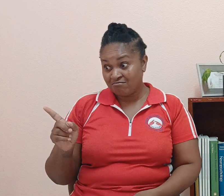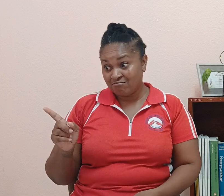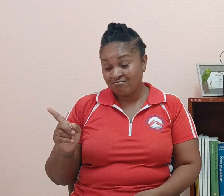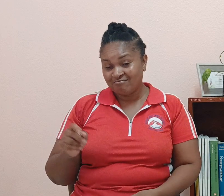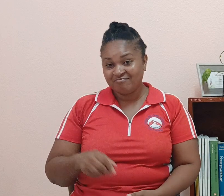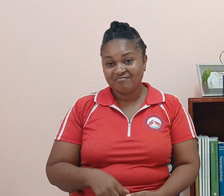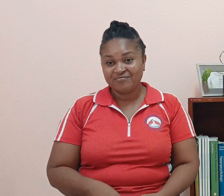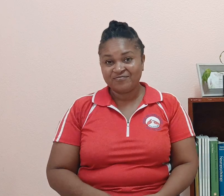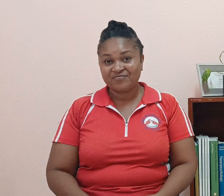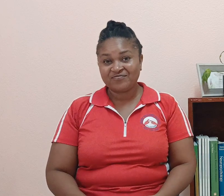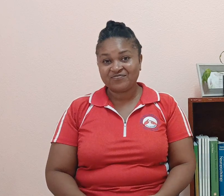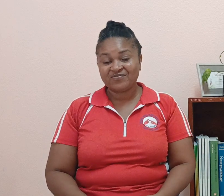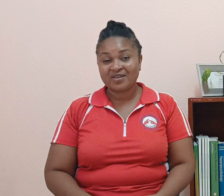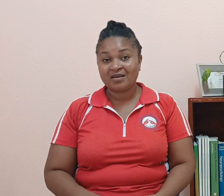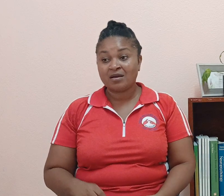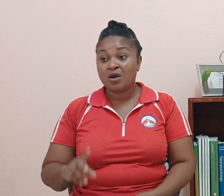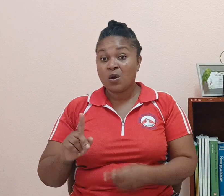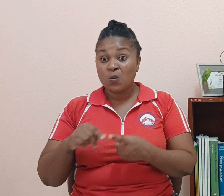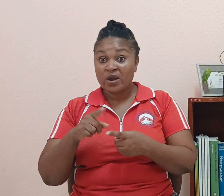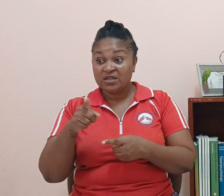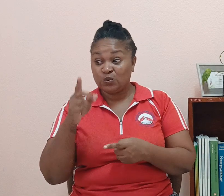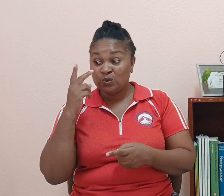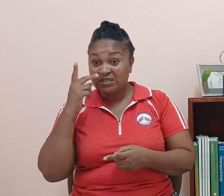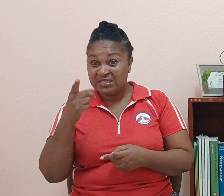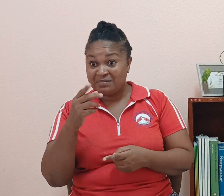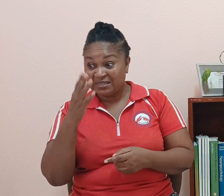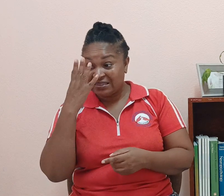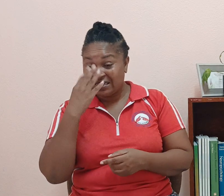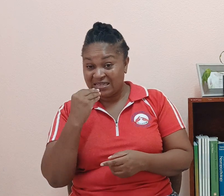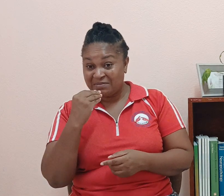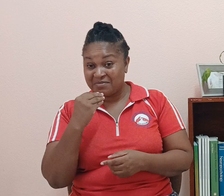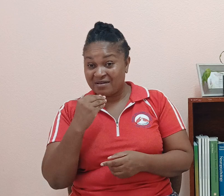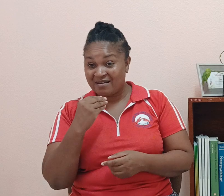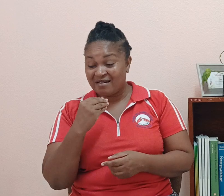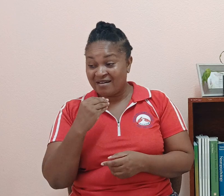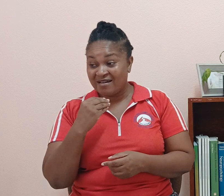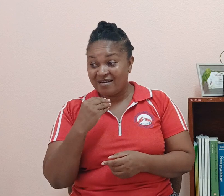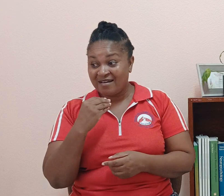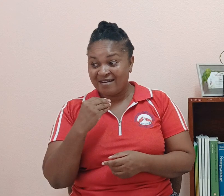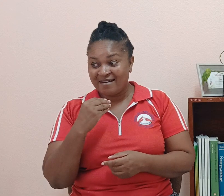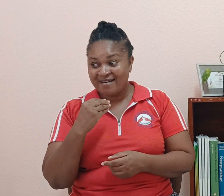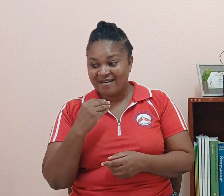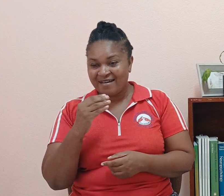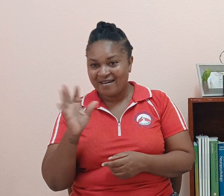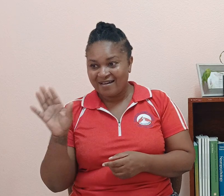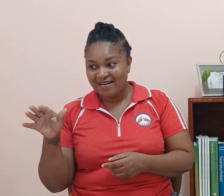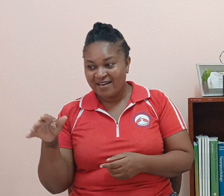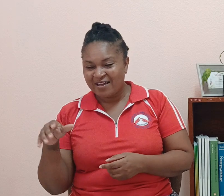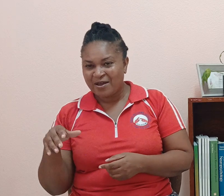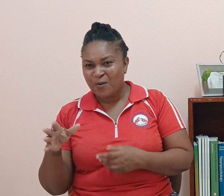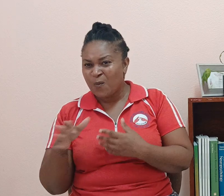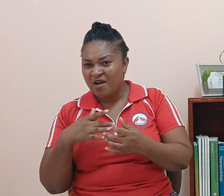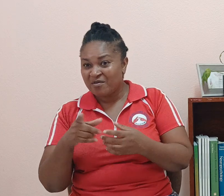She was to lie at his feet and then do whatever he told her to do when he woke